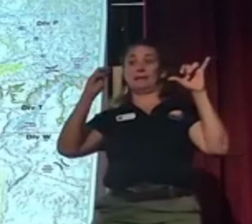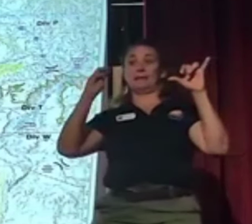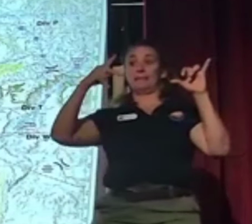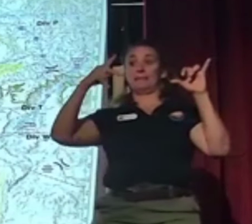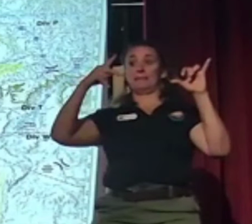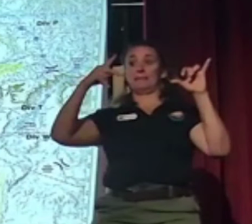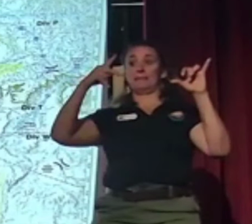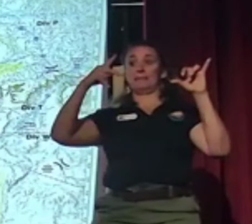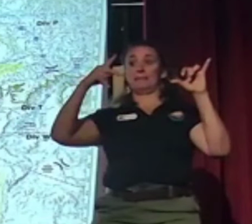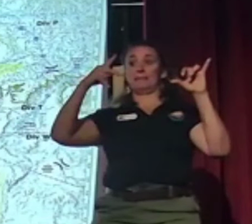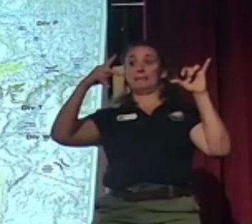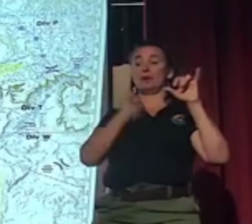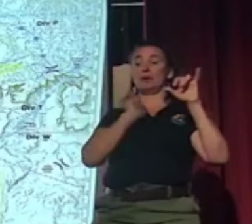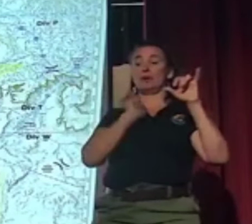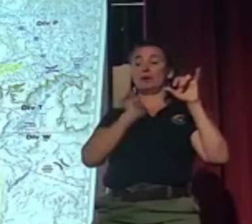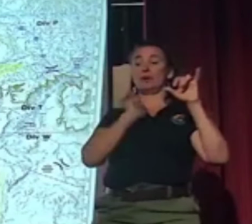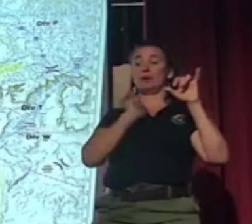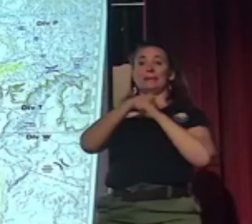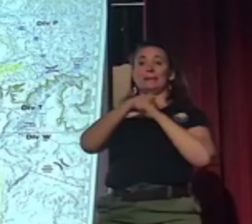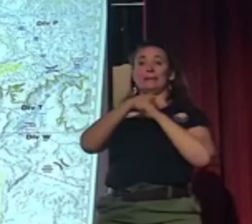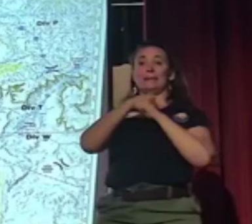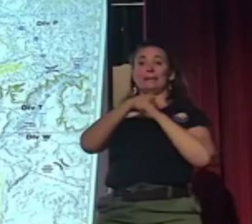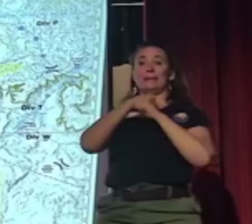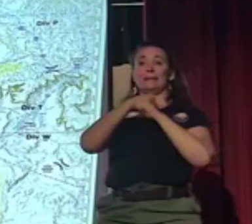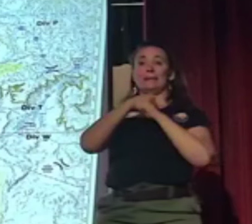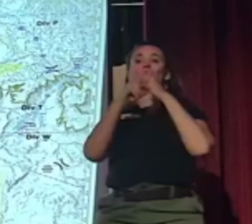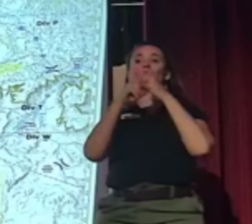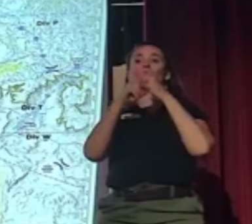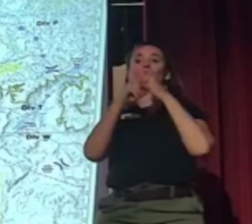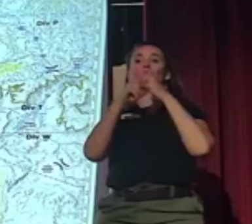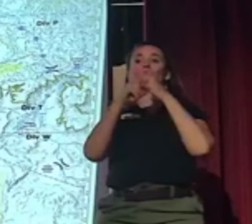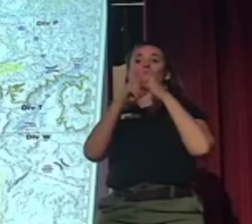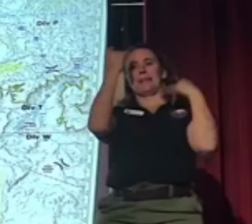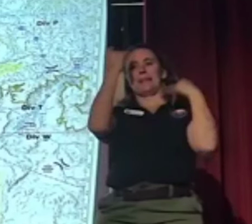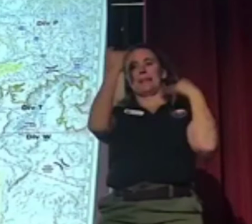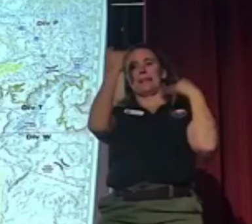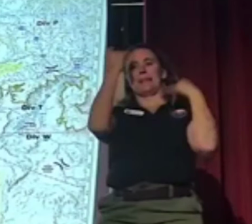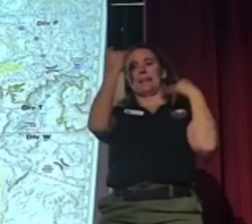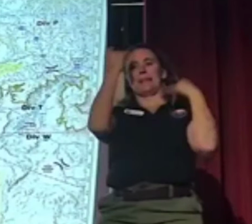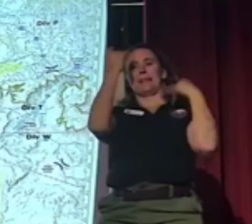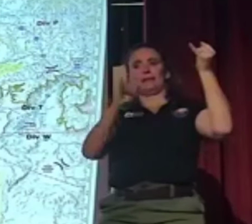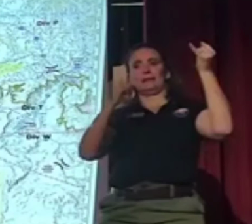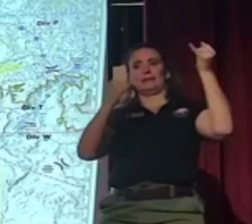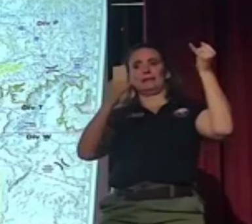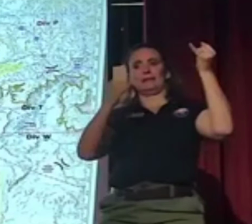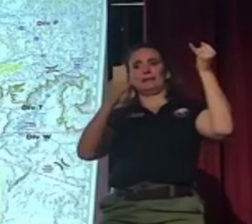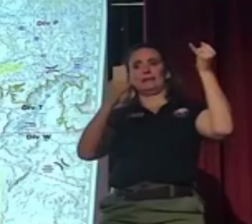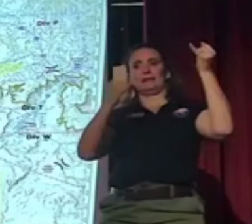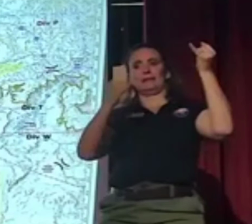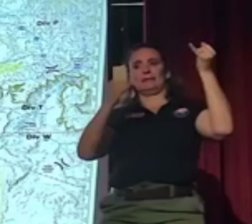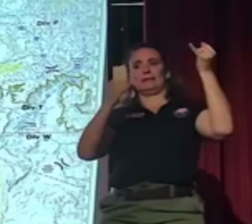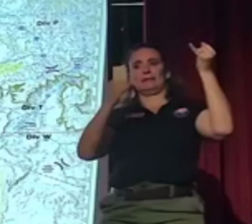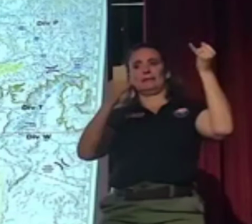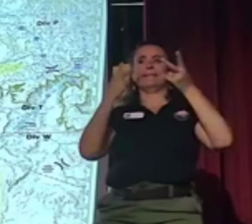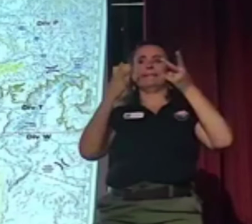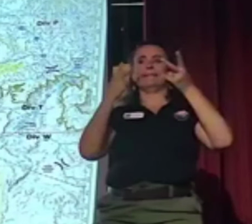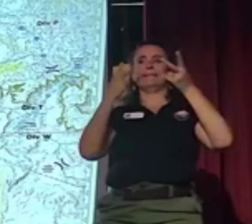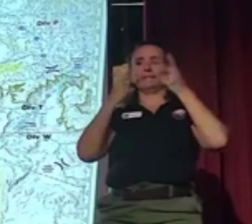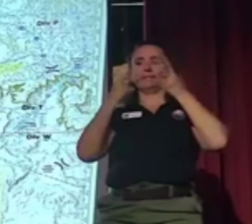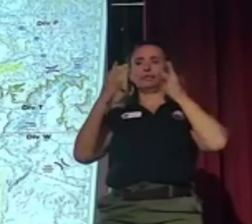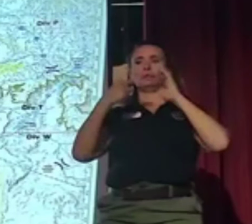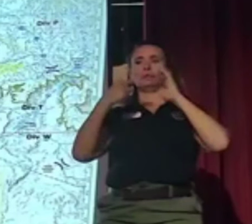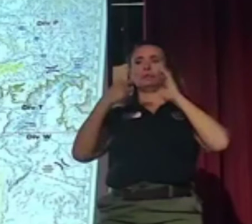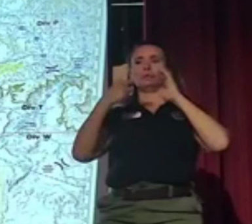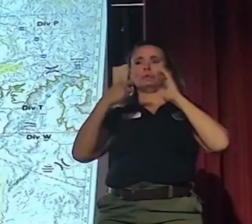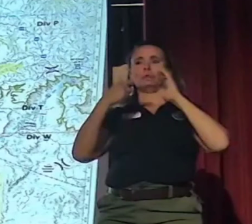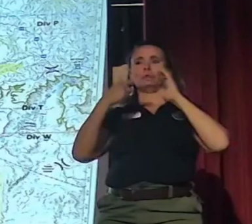and put out to the public will begin to have a black line that you will see go around, and that is a visual representation of where that